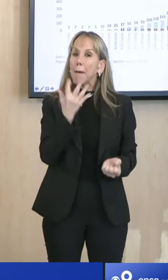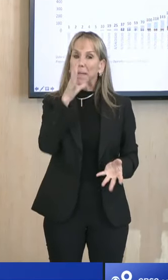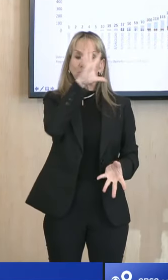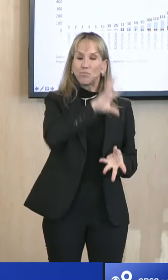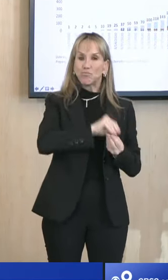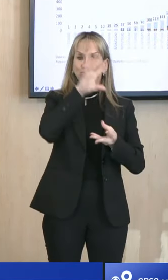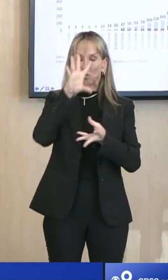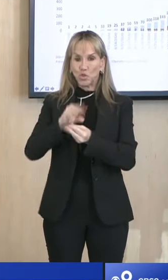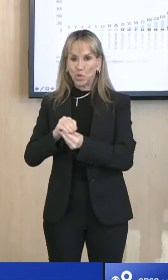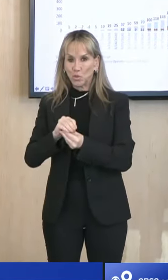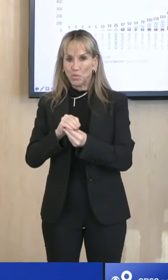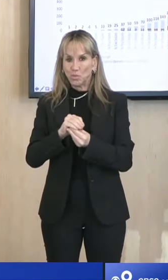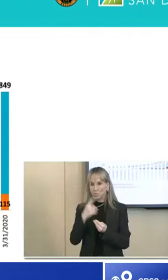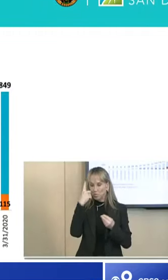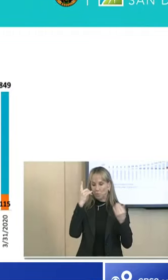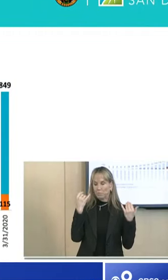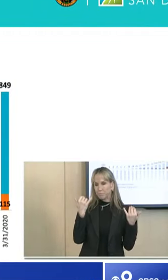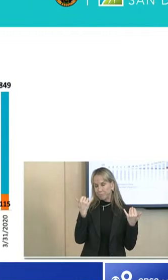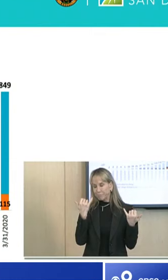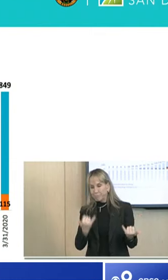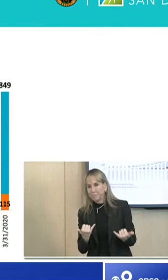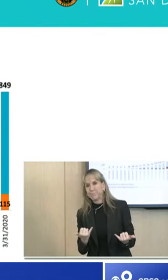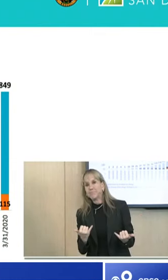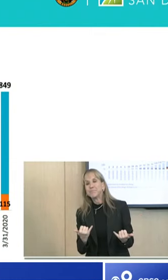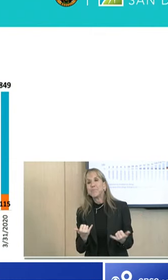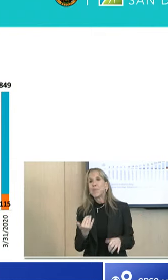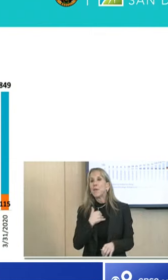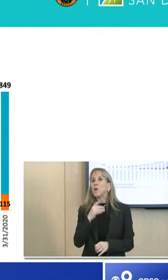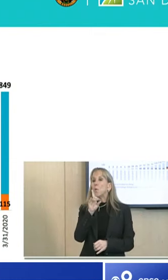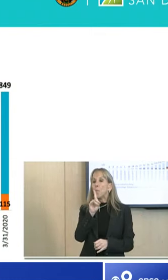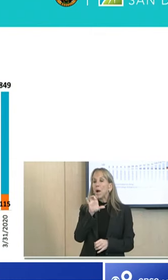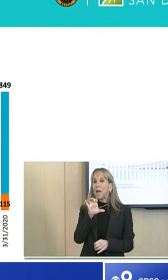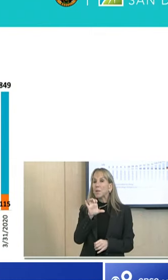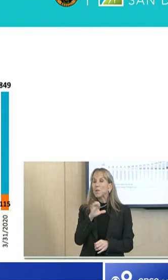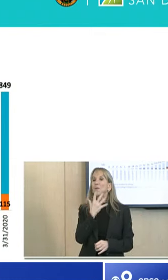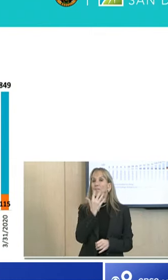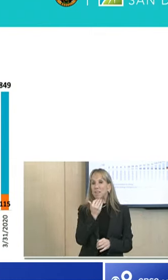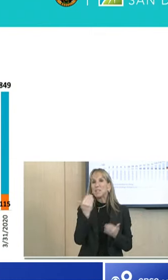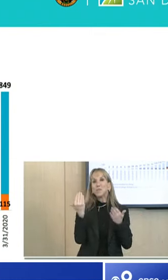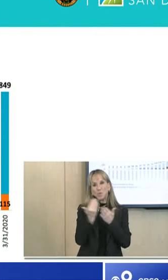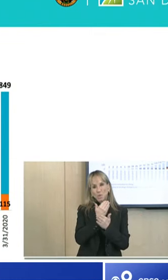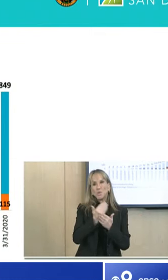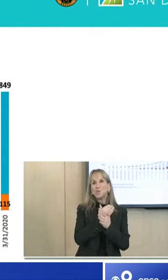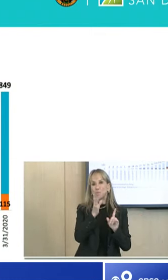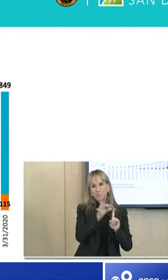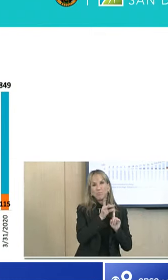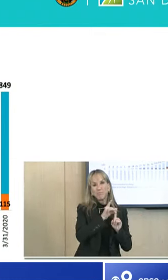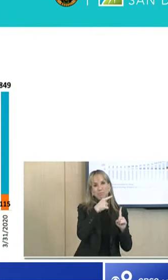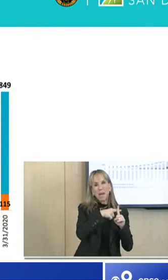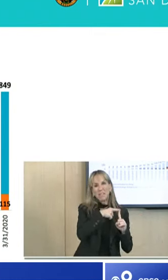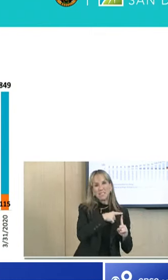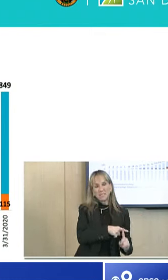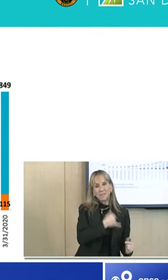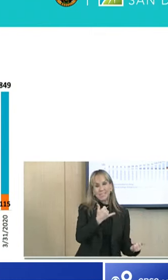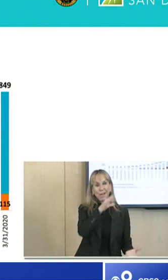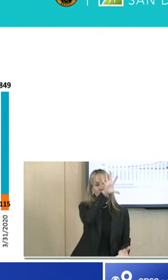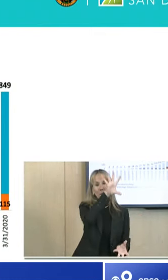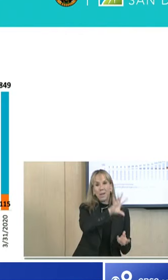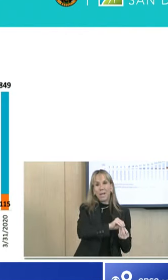cases for present. We have 115 new positive cases. That brings us to a total